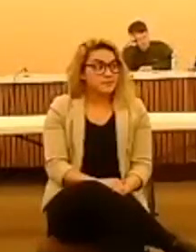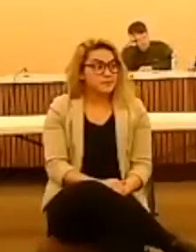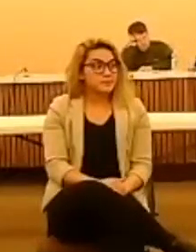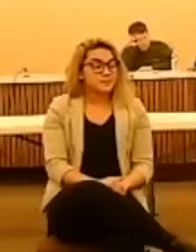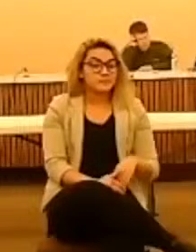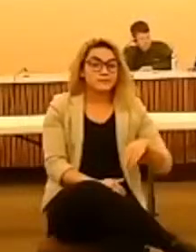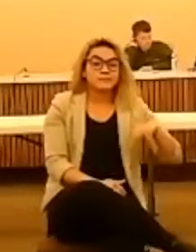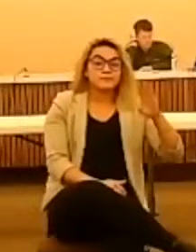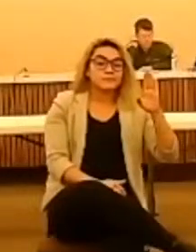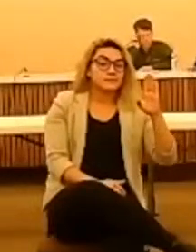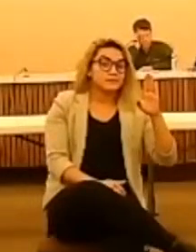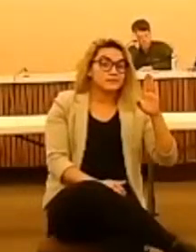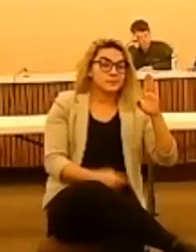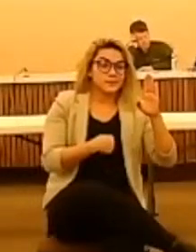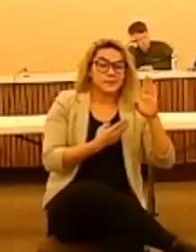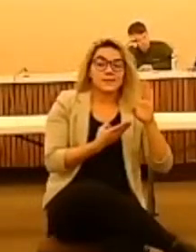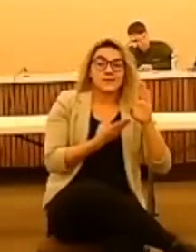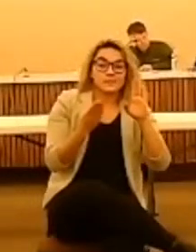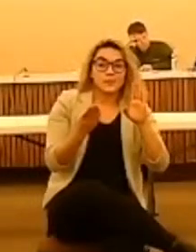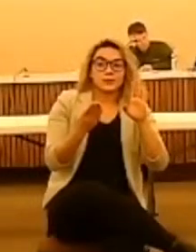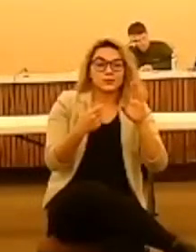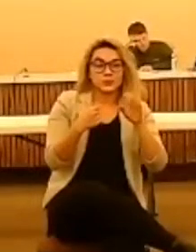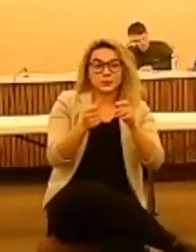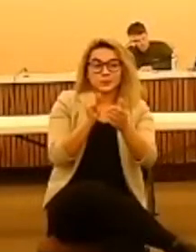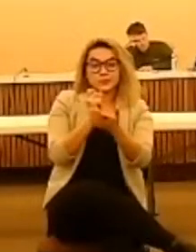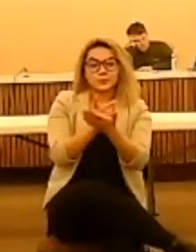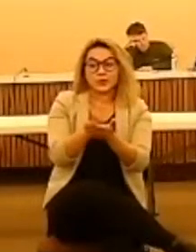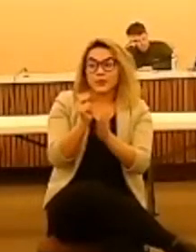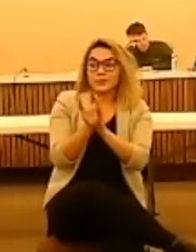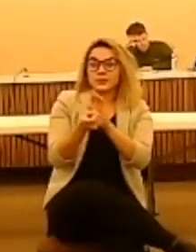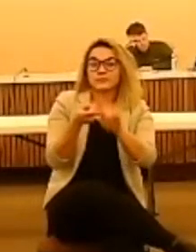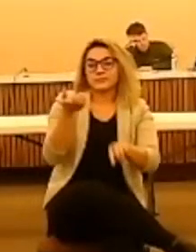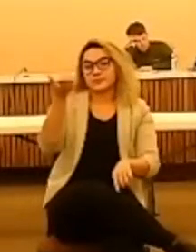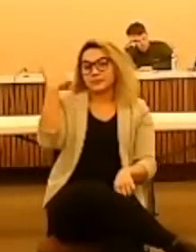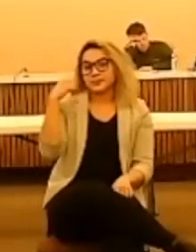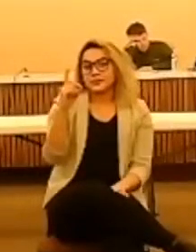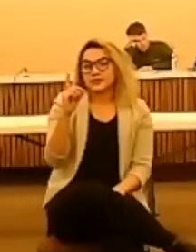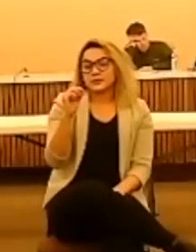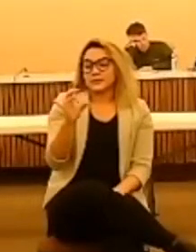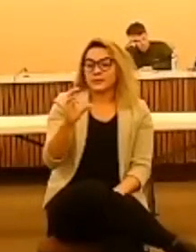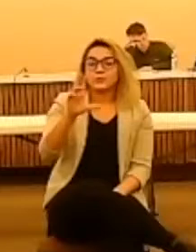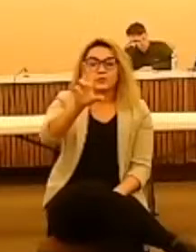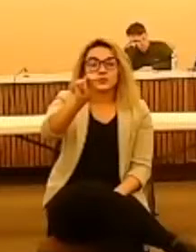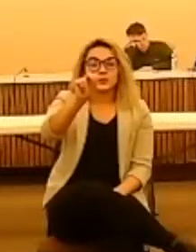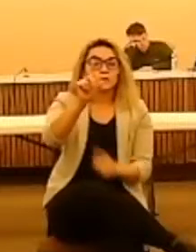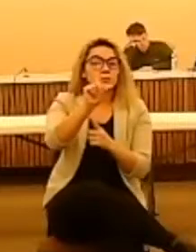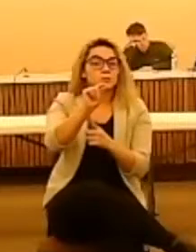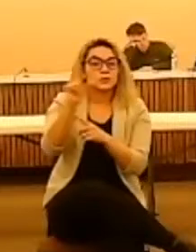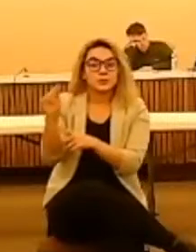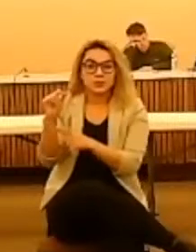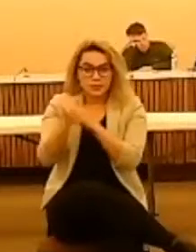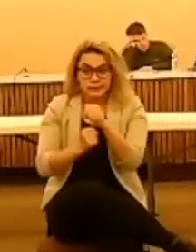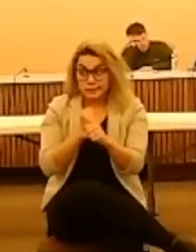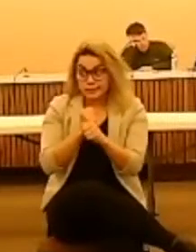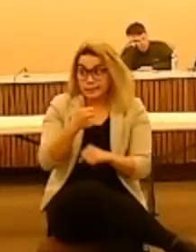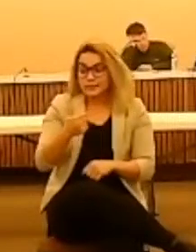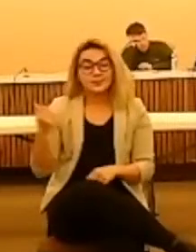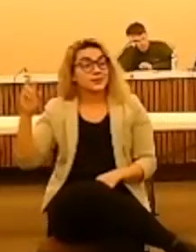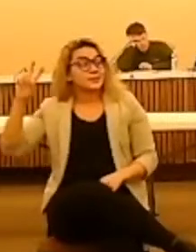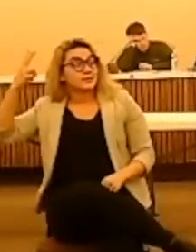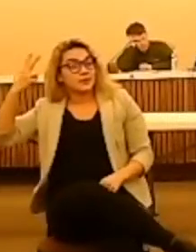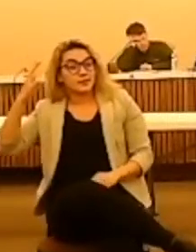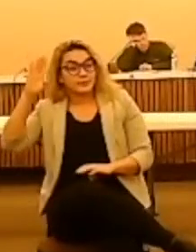Mr. Supervisor, I make a motion that we approve the minutes from December 30th, 2020. Second. Any